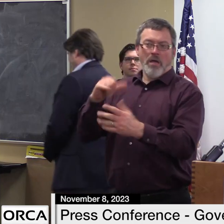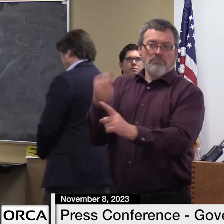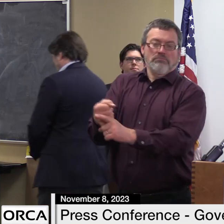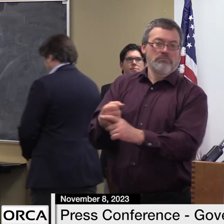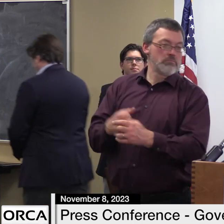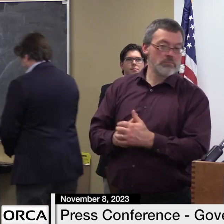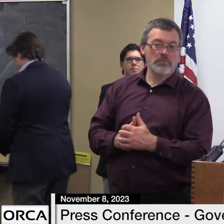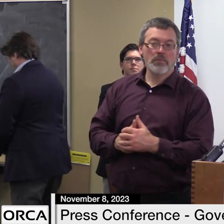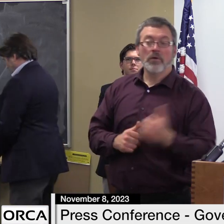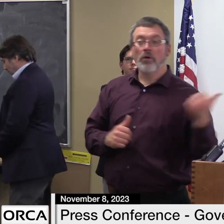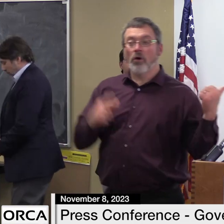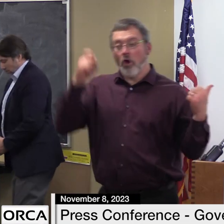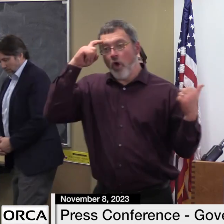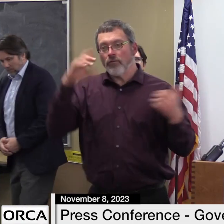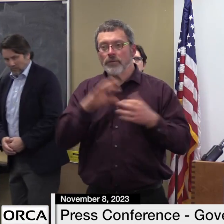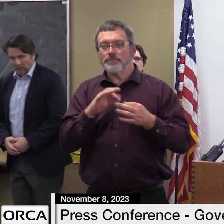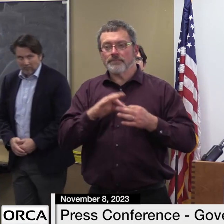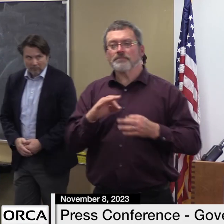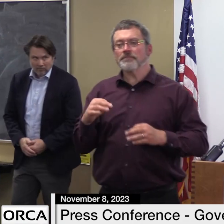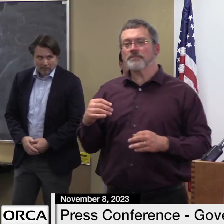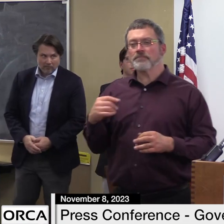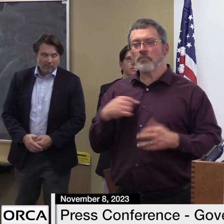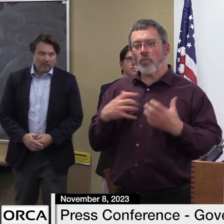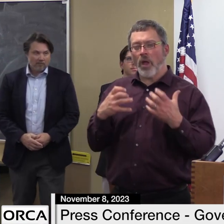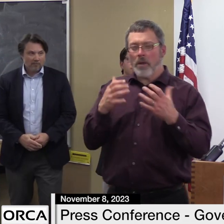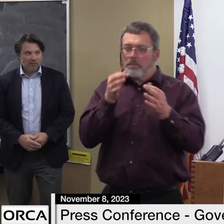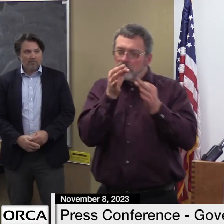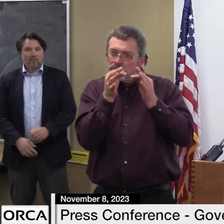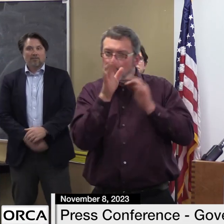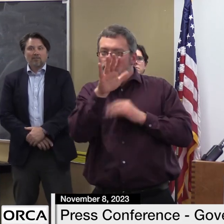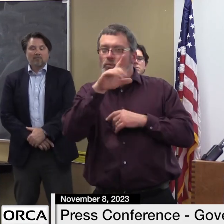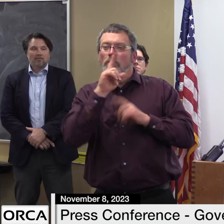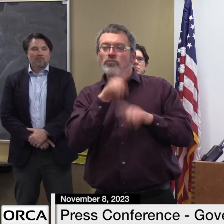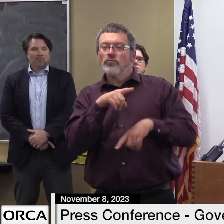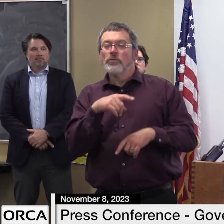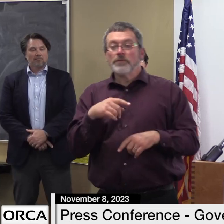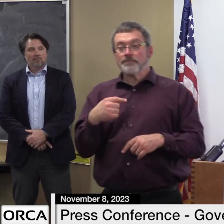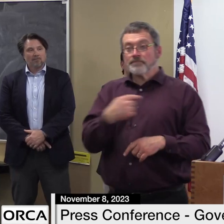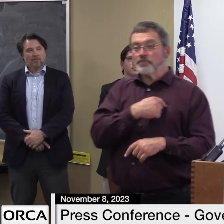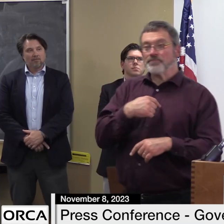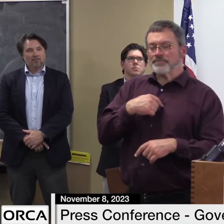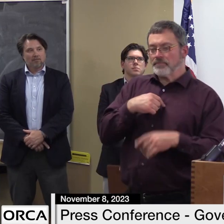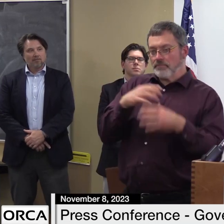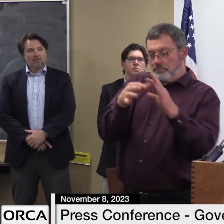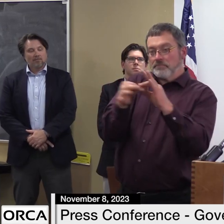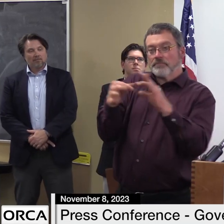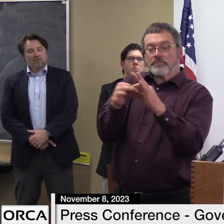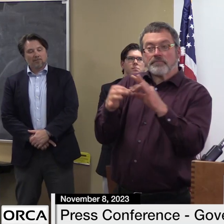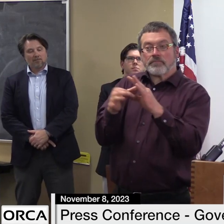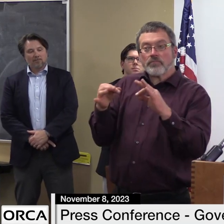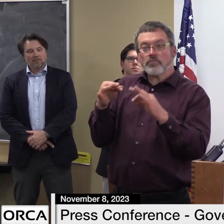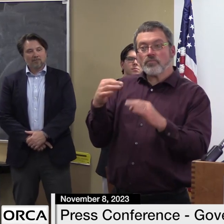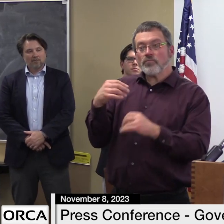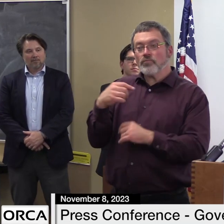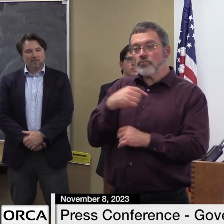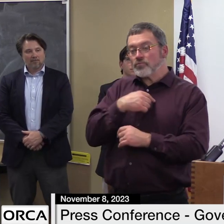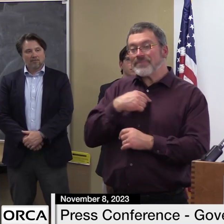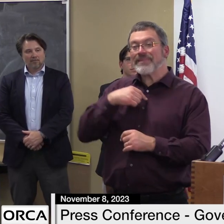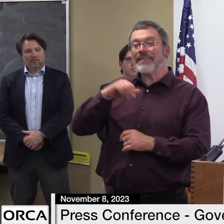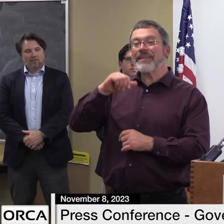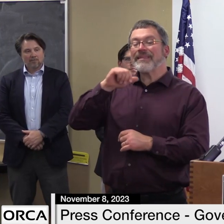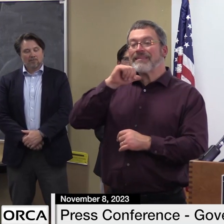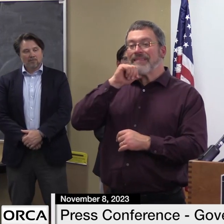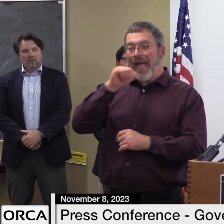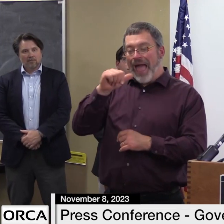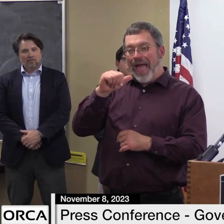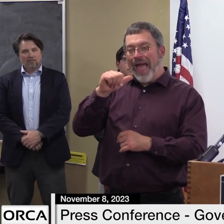Again, Calvin, I just want to make sure that we point out it isn't lost on us that the families aren't